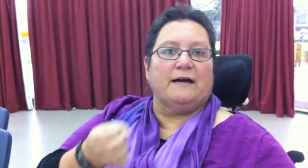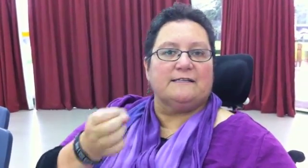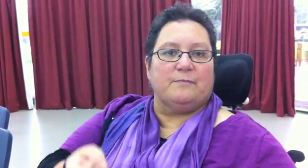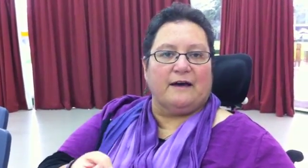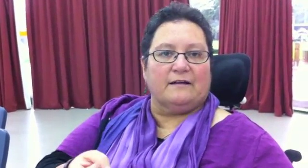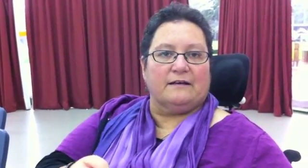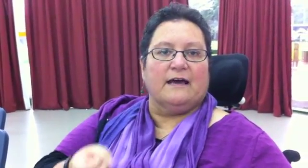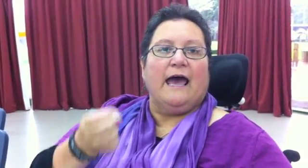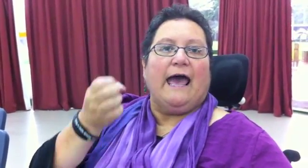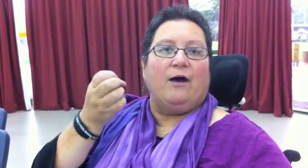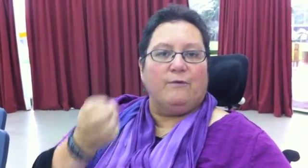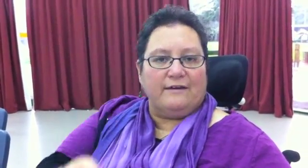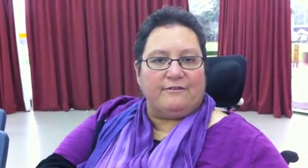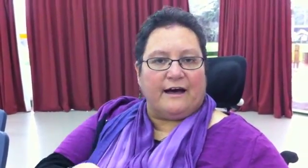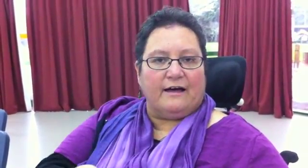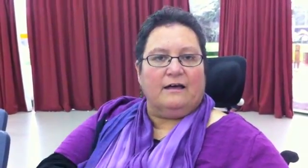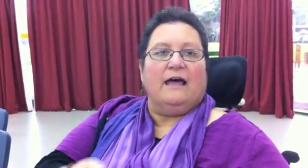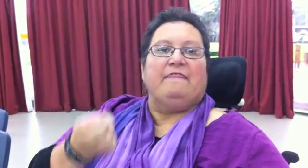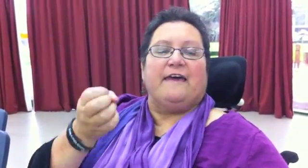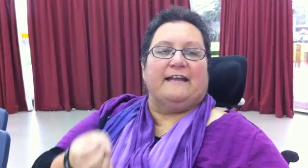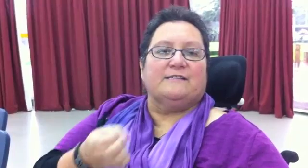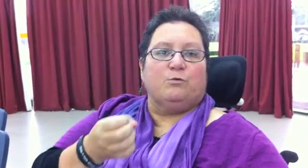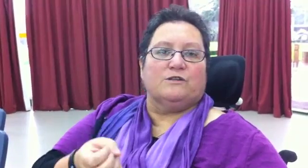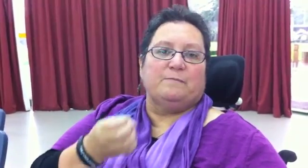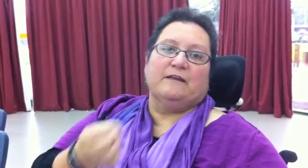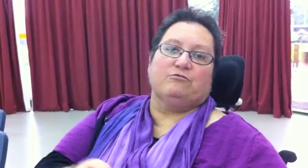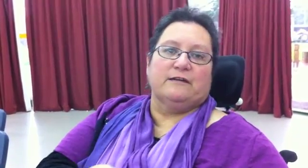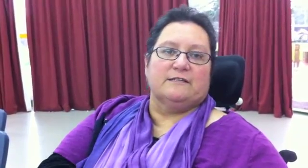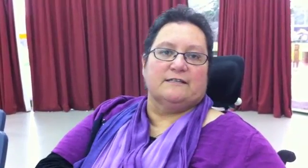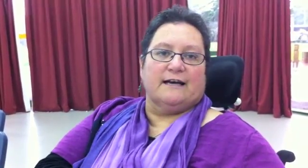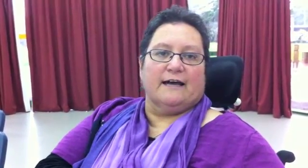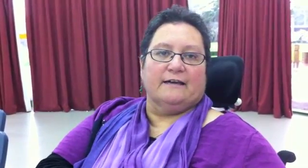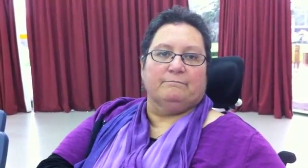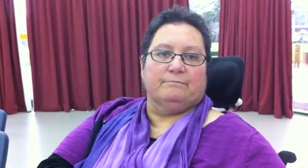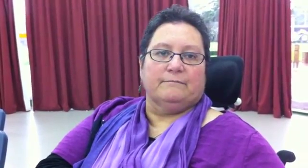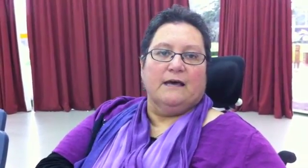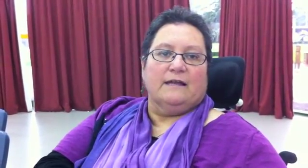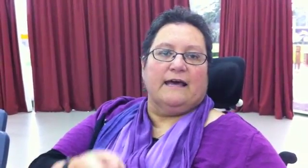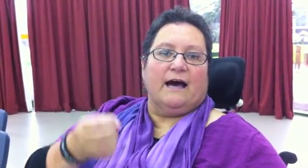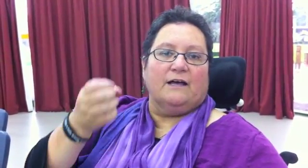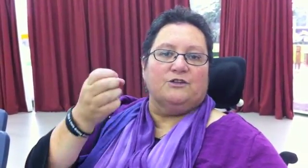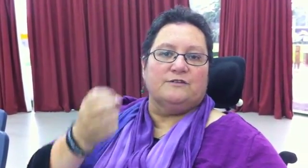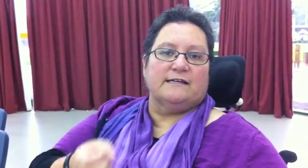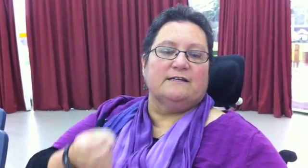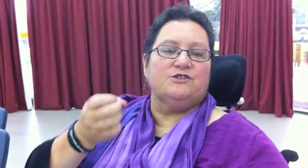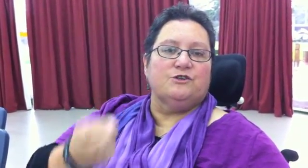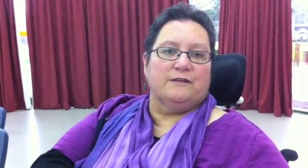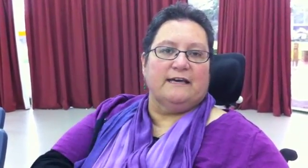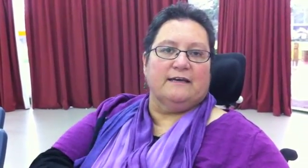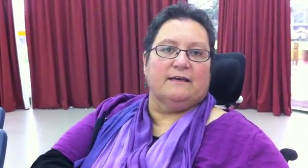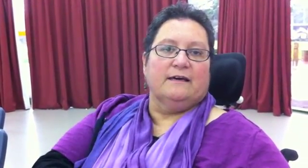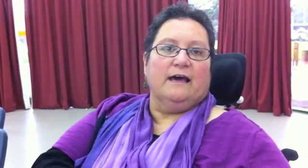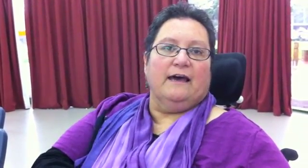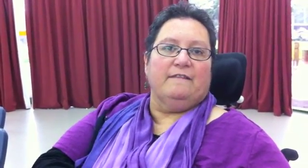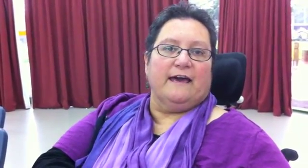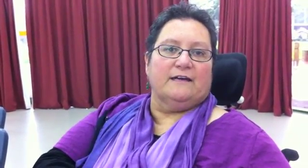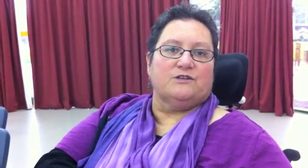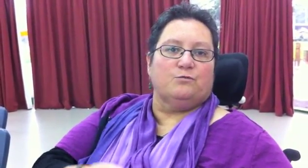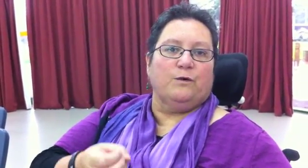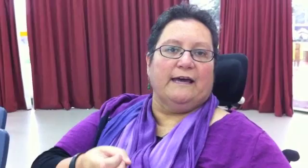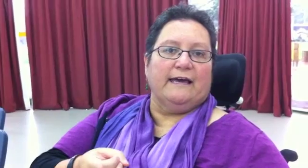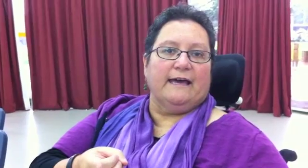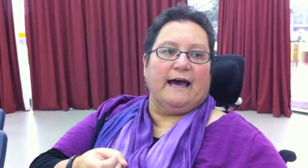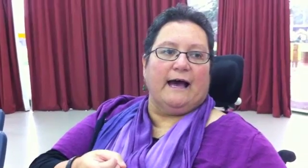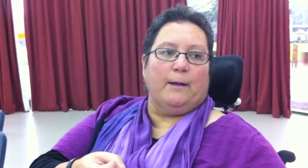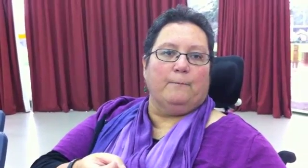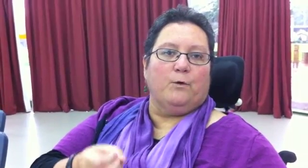no two ways about it. However, that is what's being threatened today. Now, New Zealand's unique in